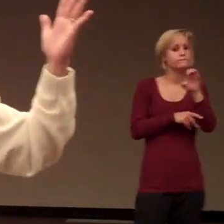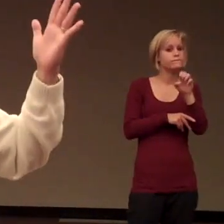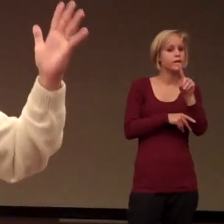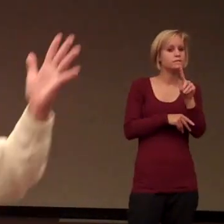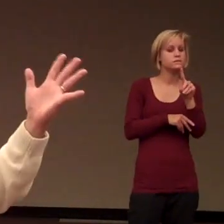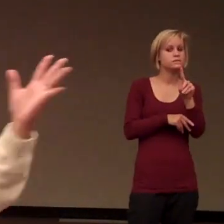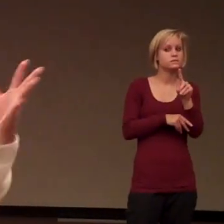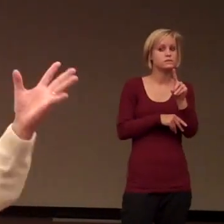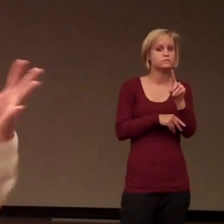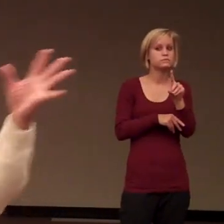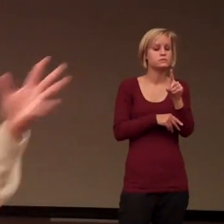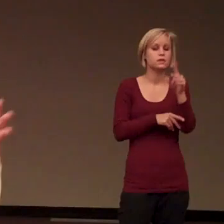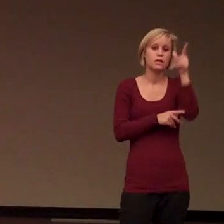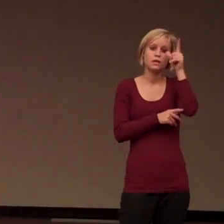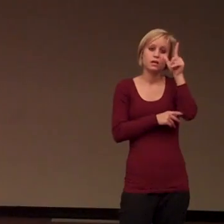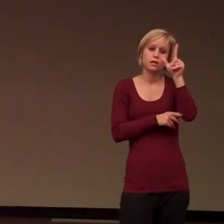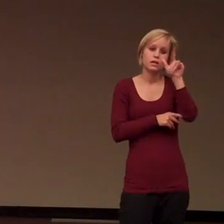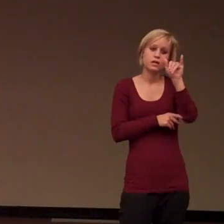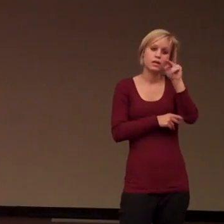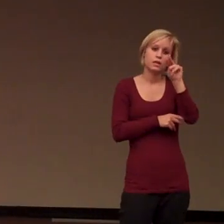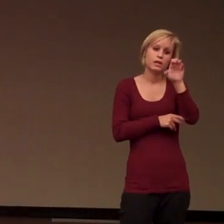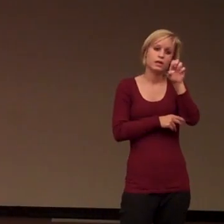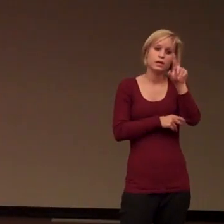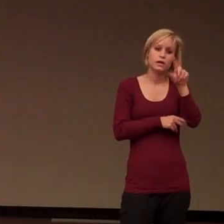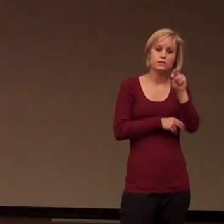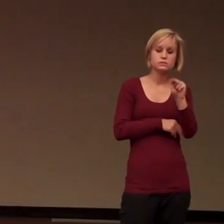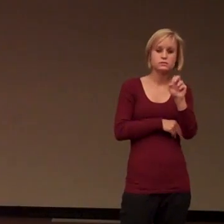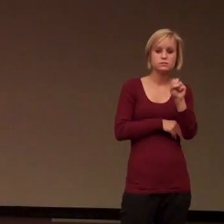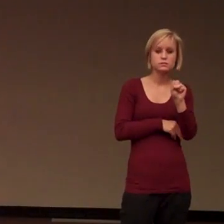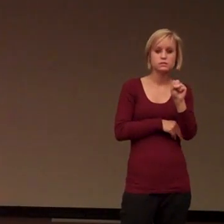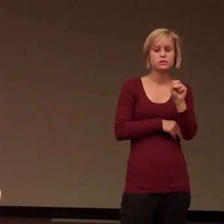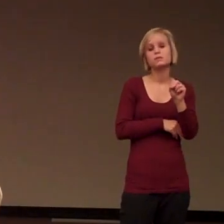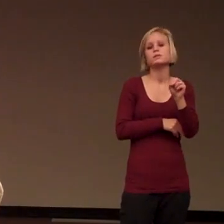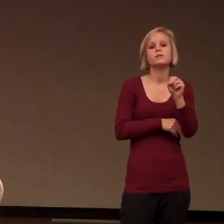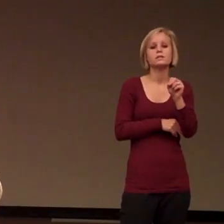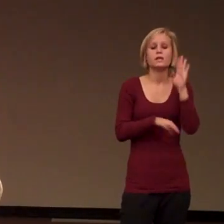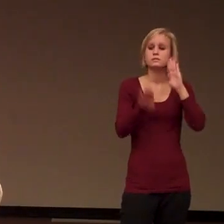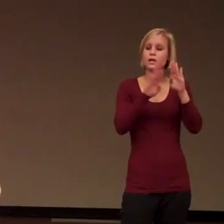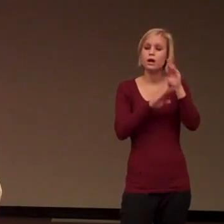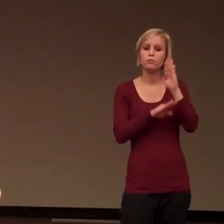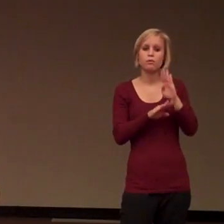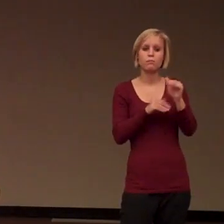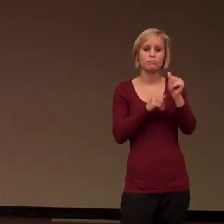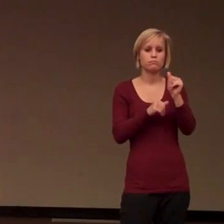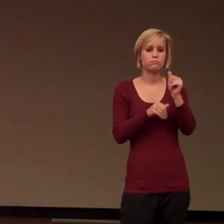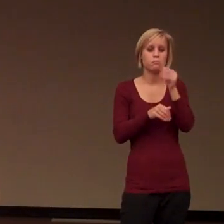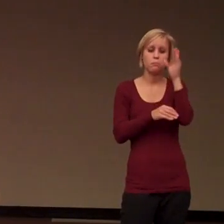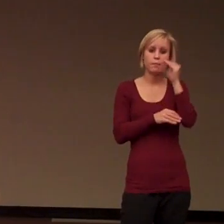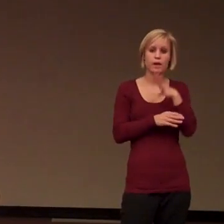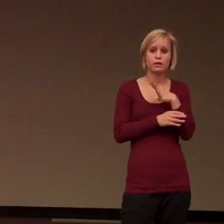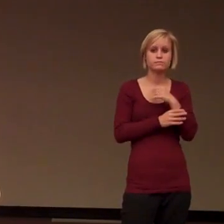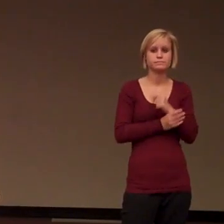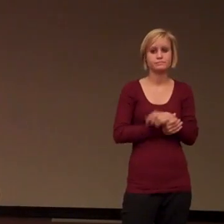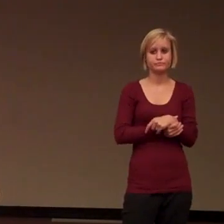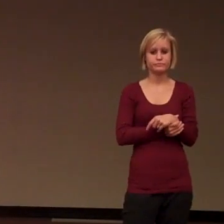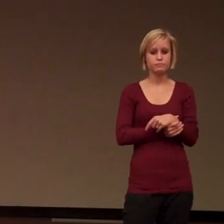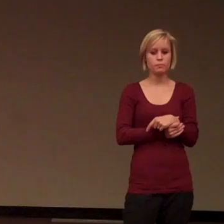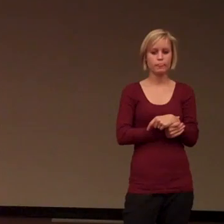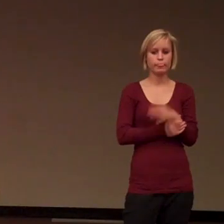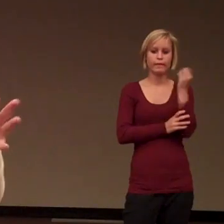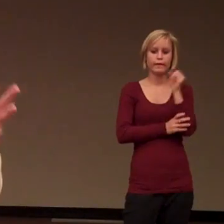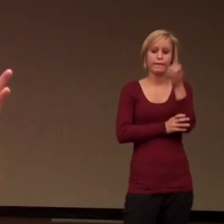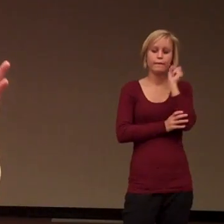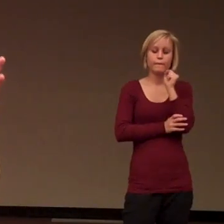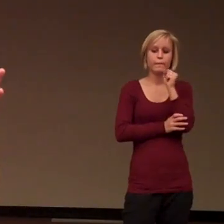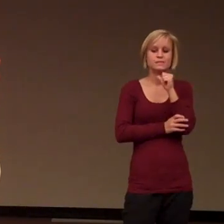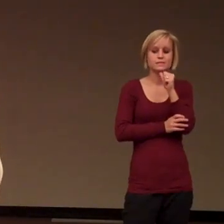a terrible man, he's going to do this to us. How do you know? Lincoln was not interested in